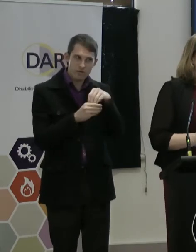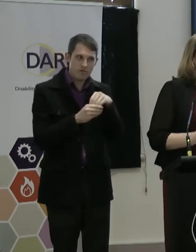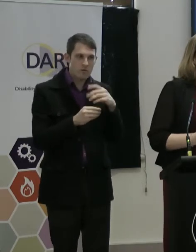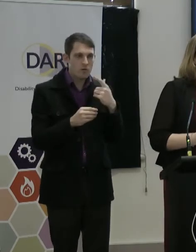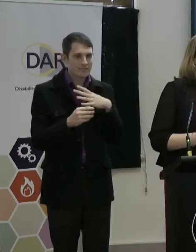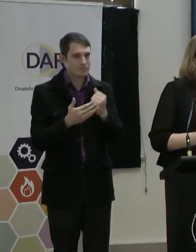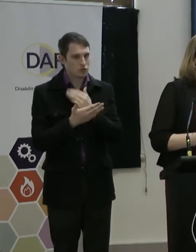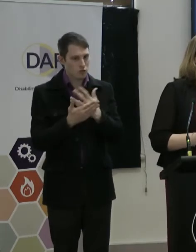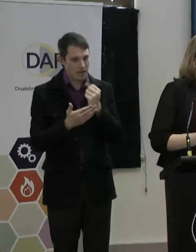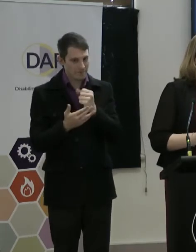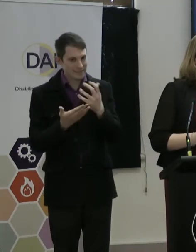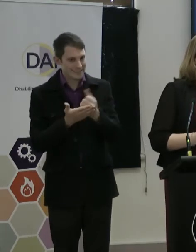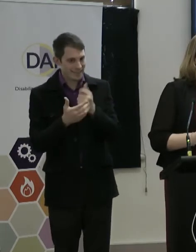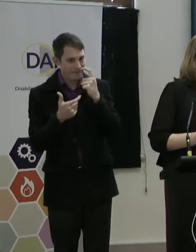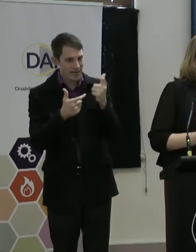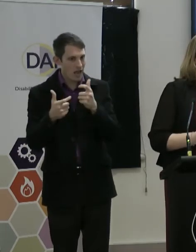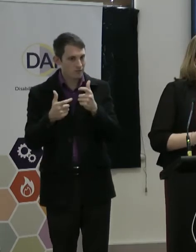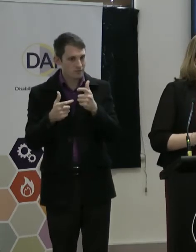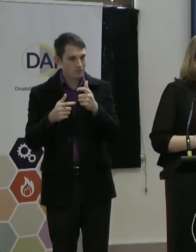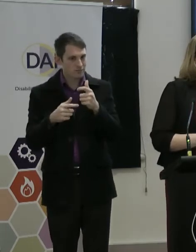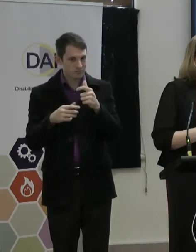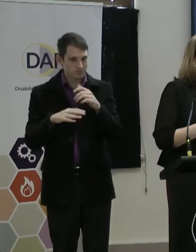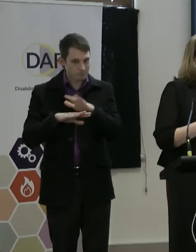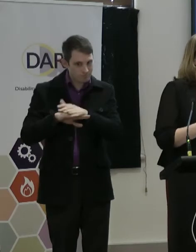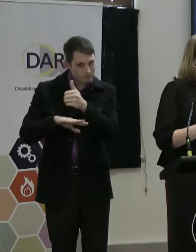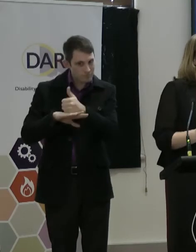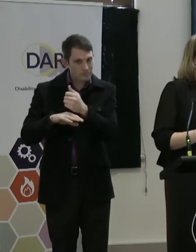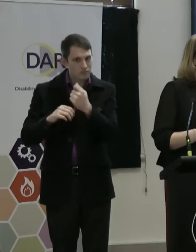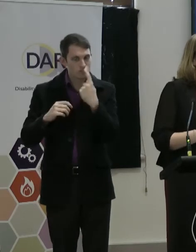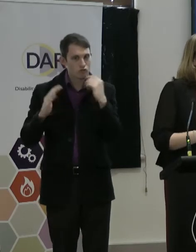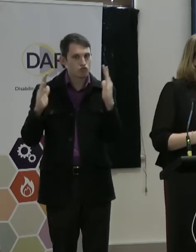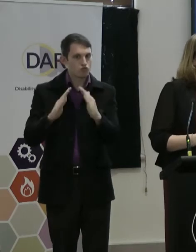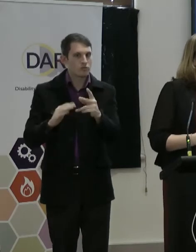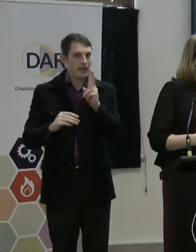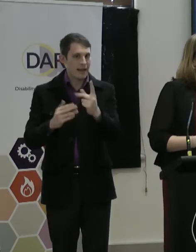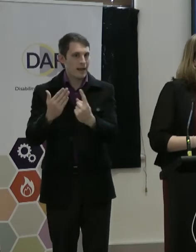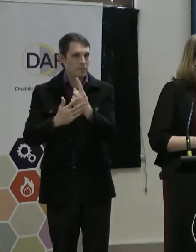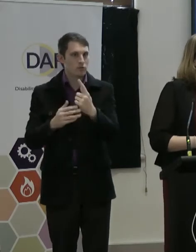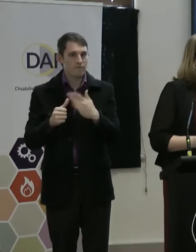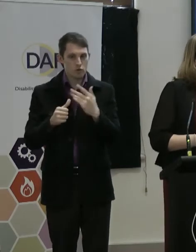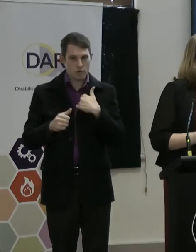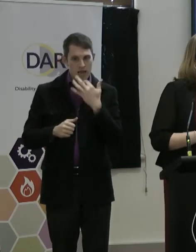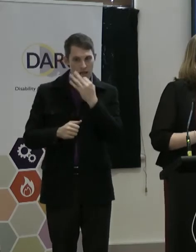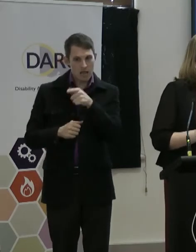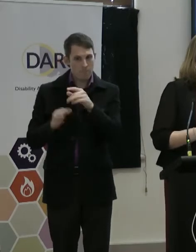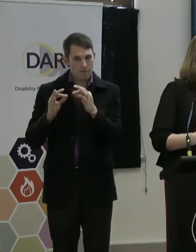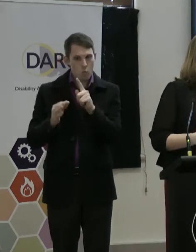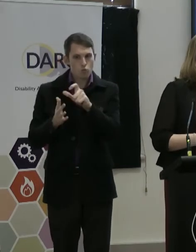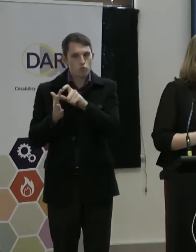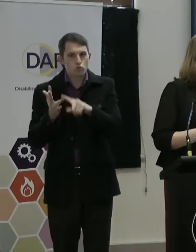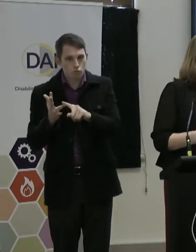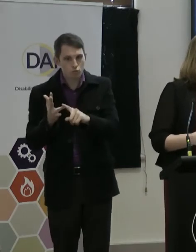are safeguarding measures in place to reduce the incident reoccurring. So we first require the provider to tell us what it's done to